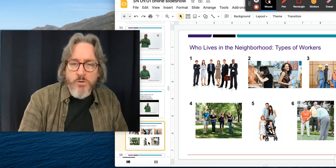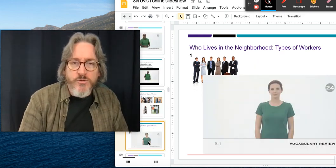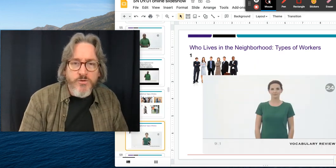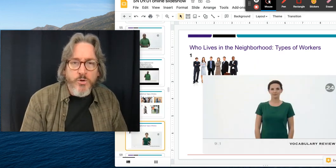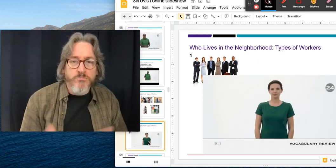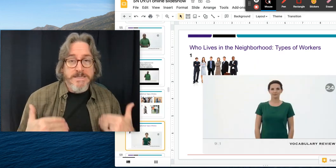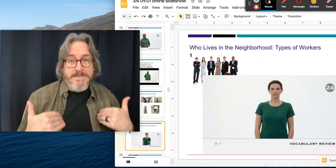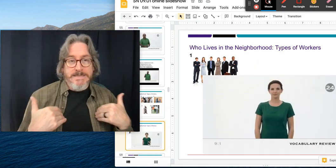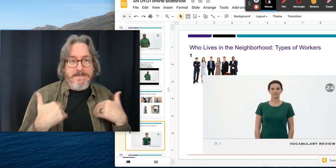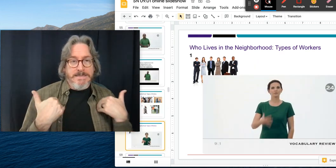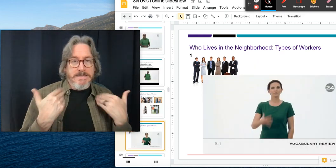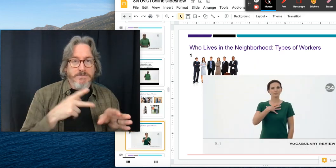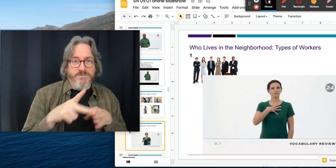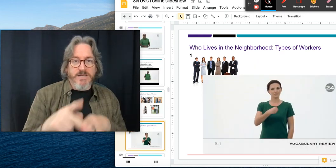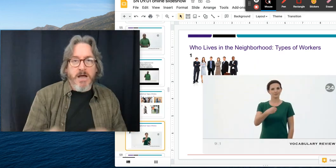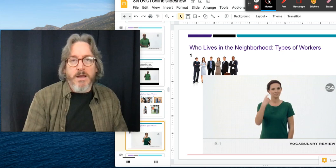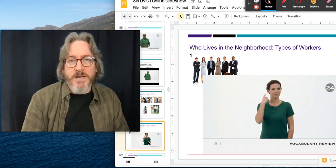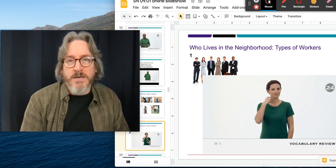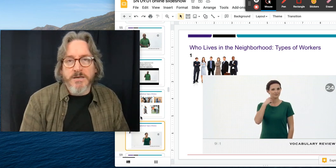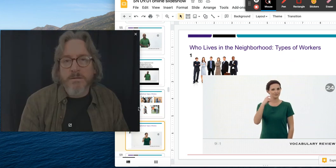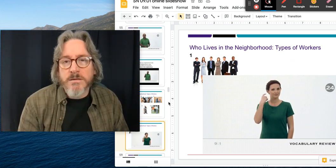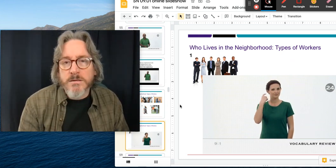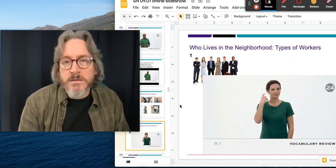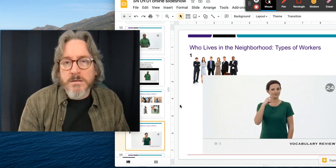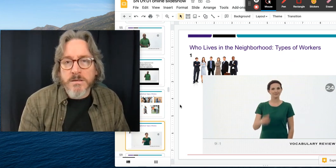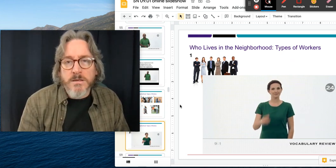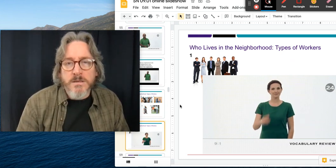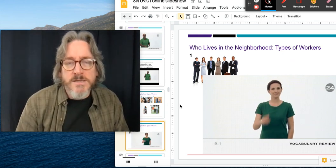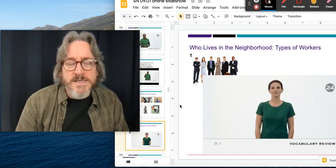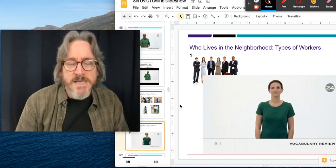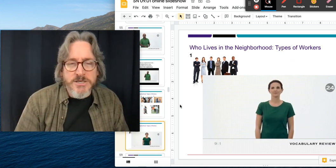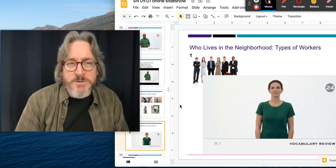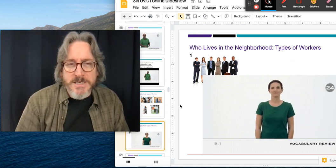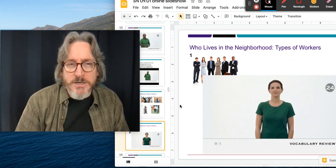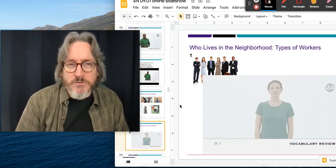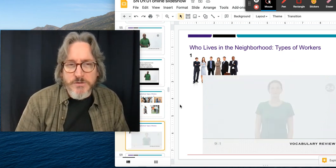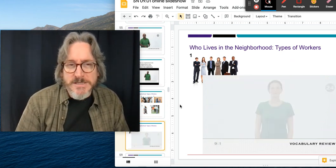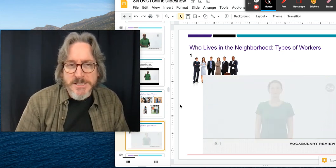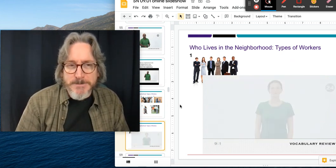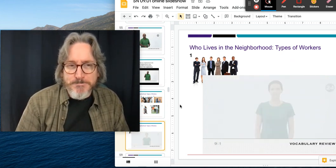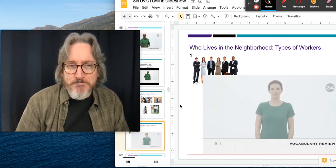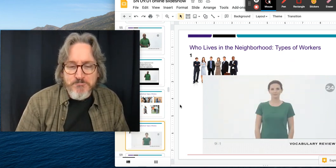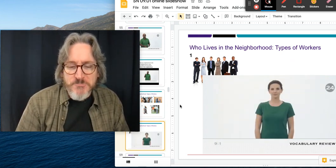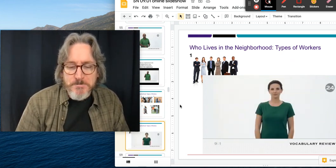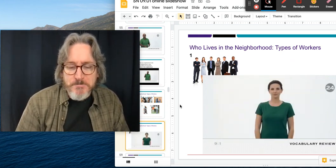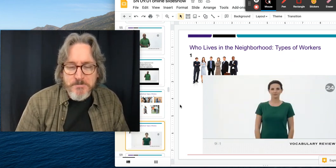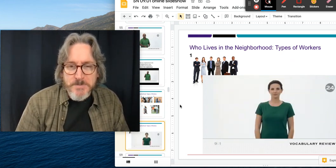And we'll go through. Now, I mean, signing naturally is not known for its